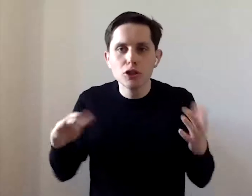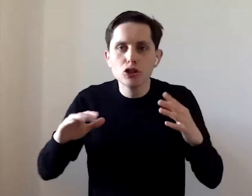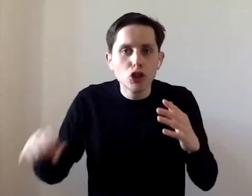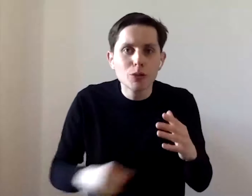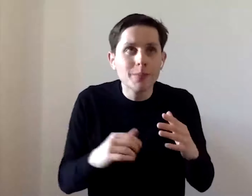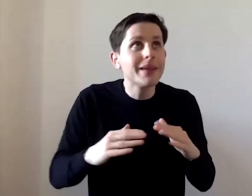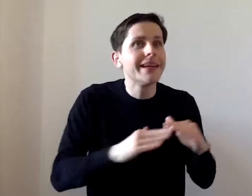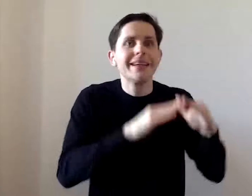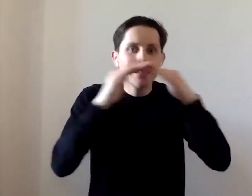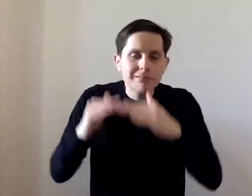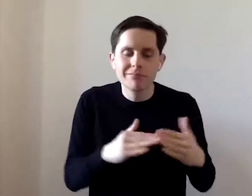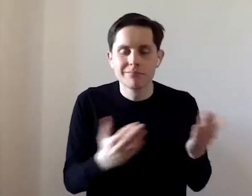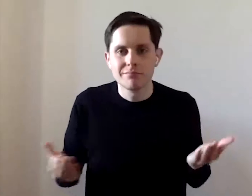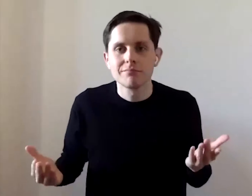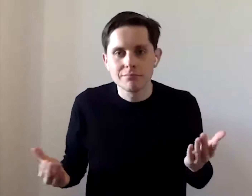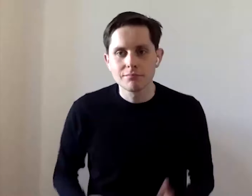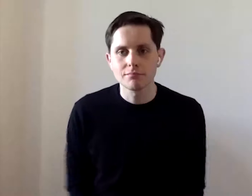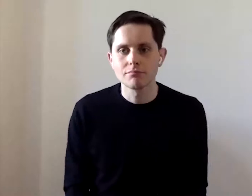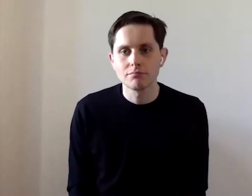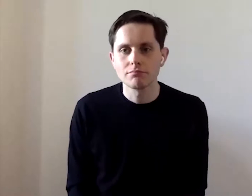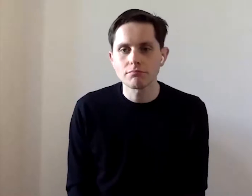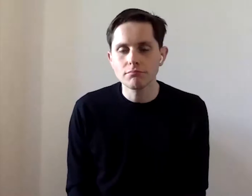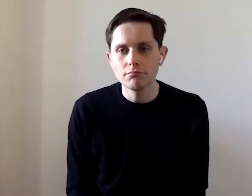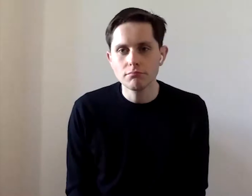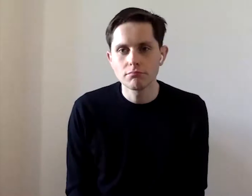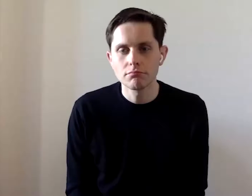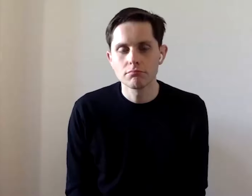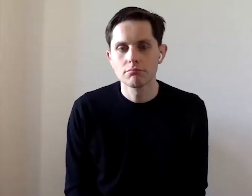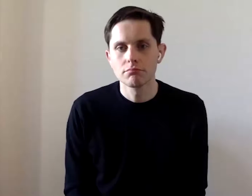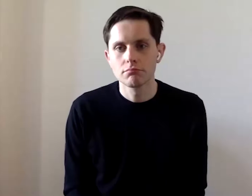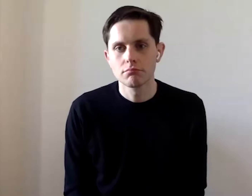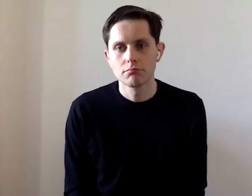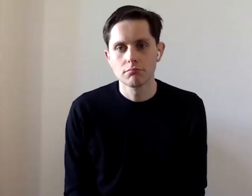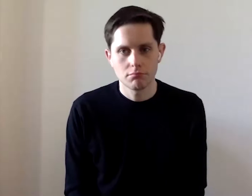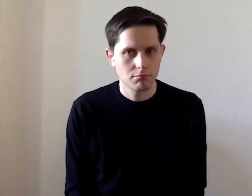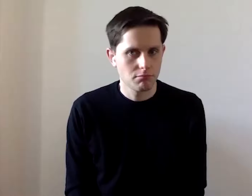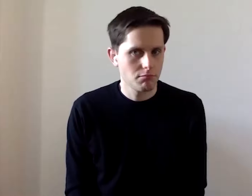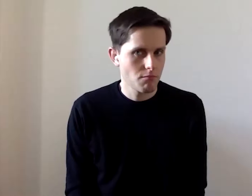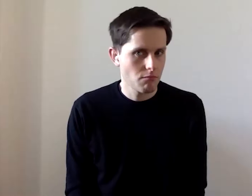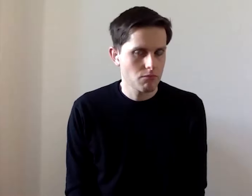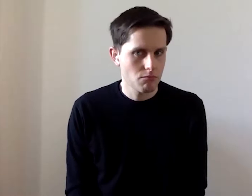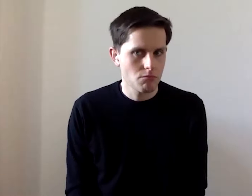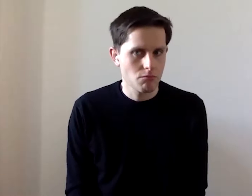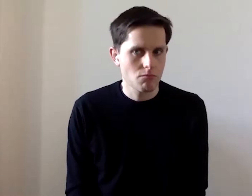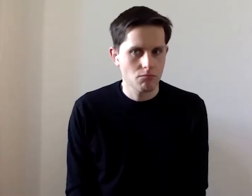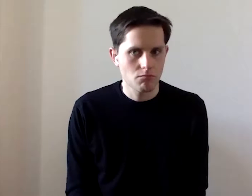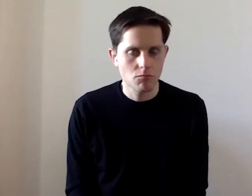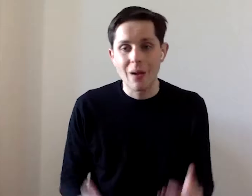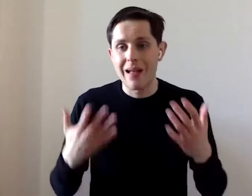students informing the way that change happens. It should be about how to inform that change higher up, and it comes down to us, and so future students as